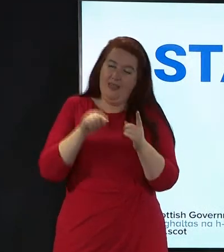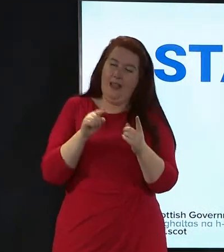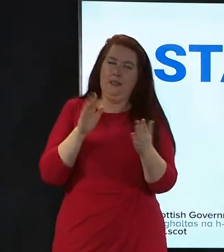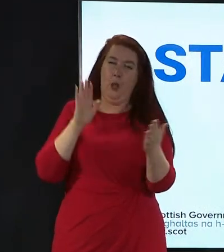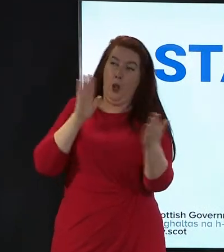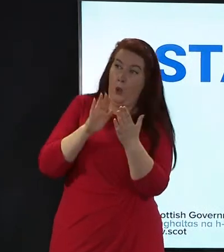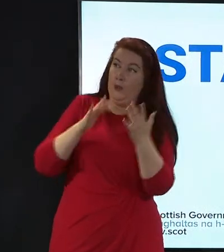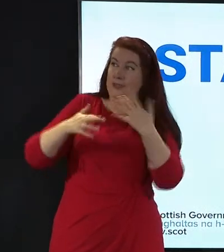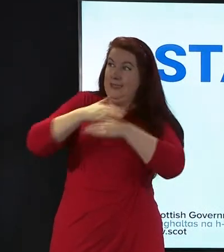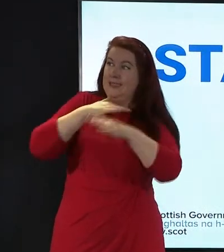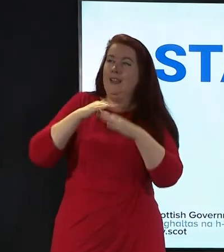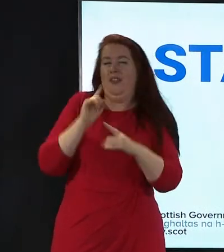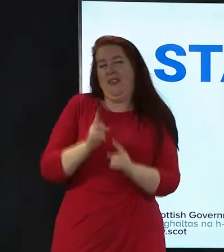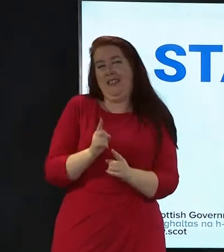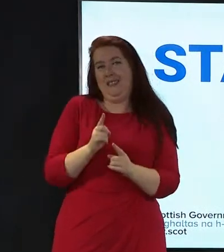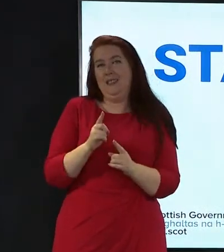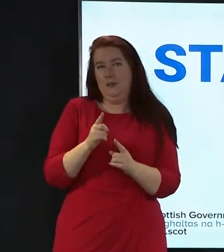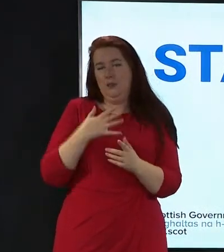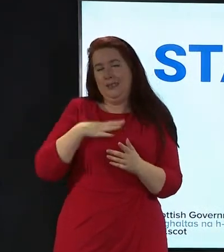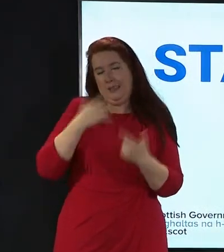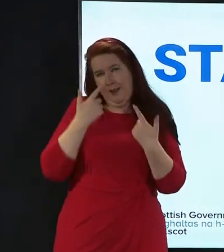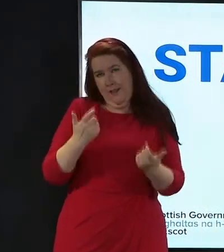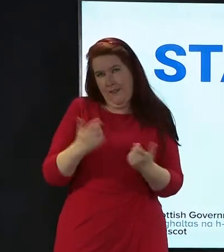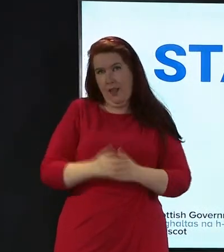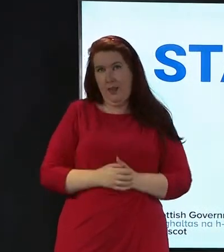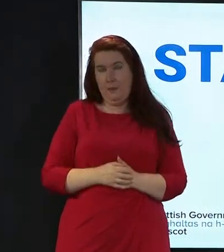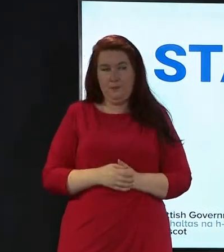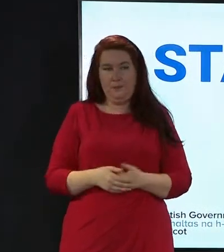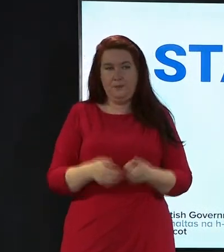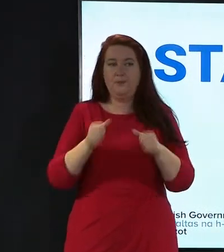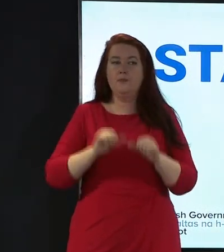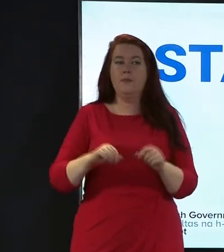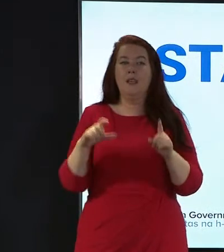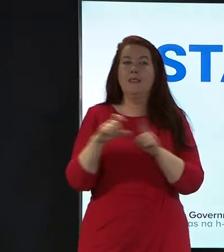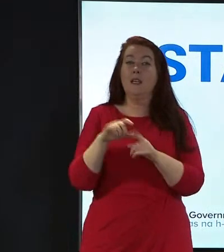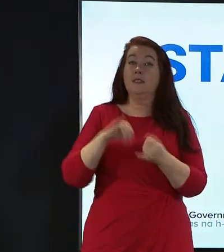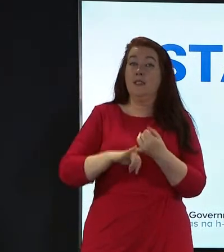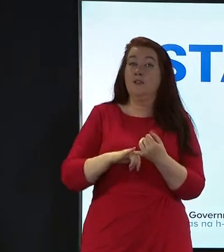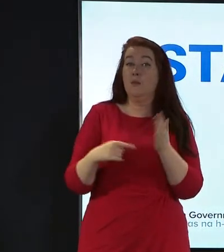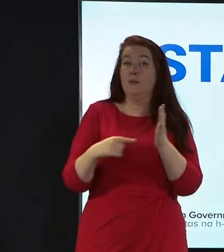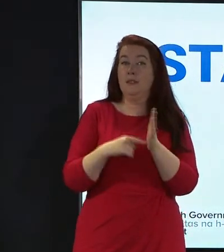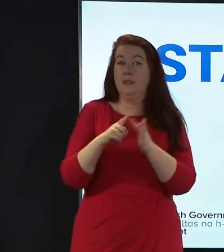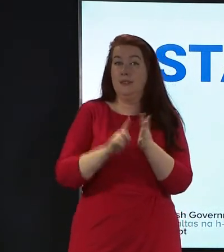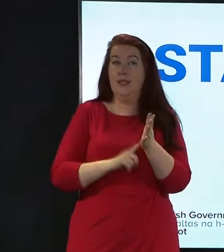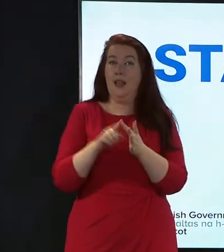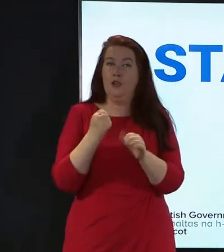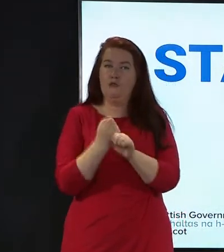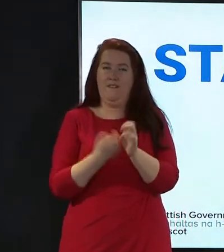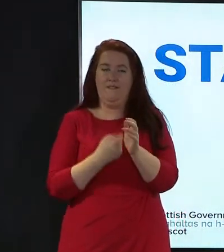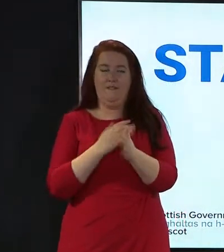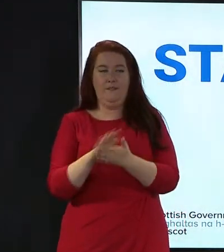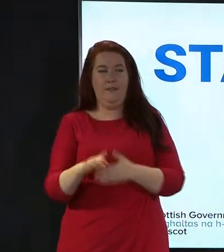to take care over. Daniel Sanderson from The Telegraph.